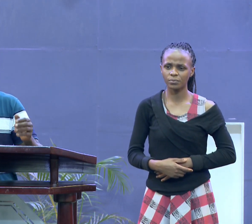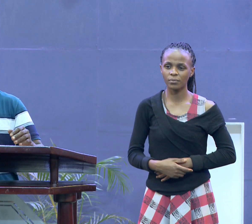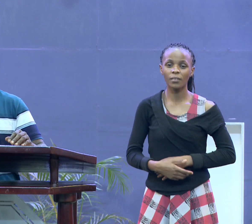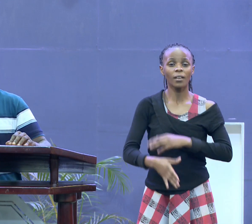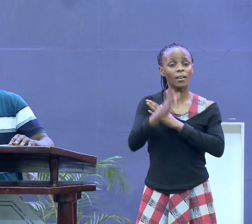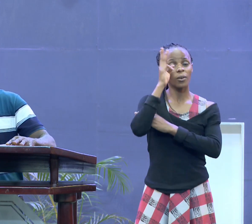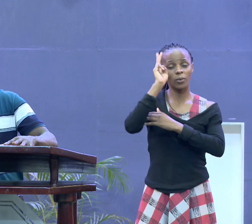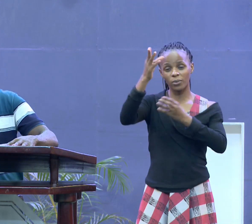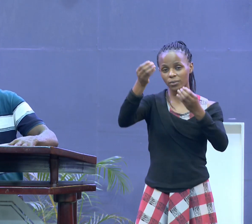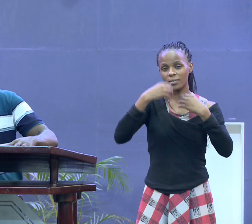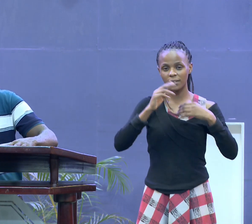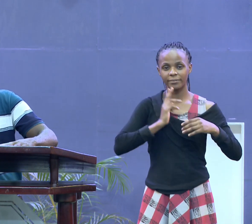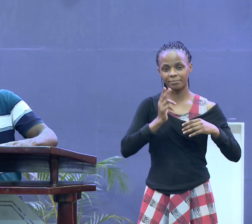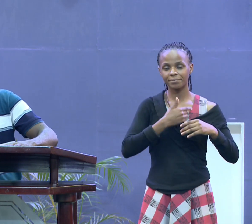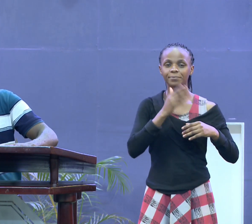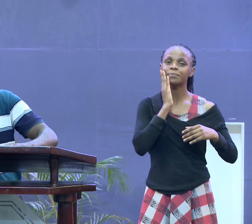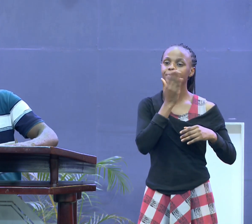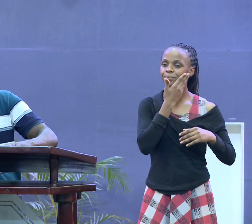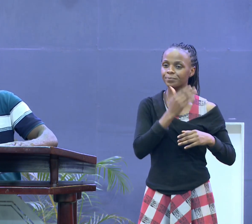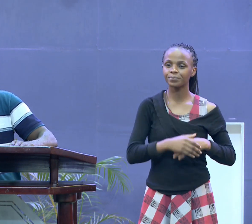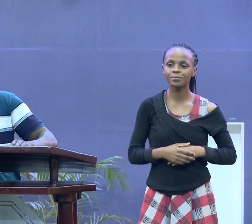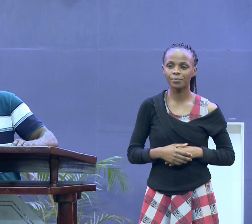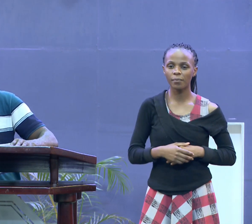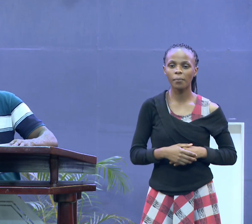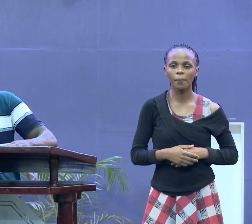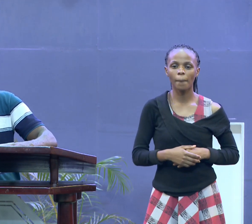God will give us the grace. Katonda jatuwe chisa.